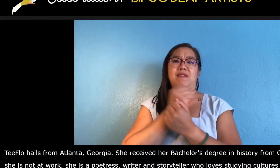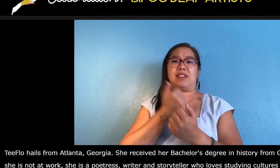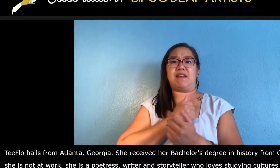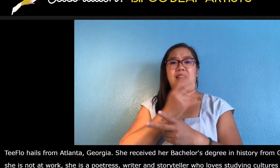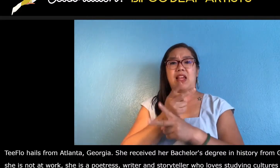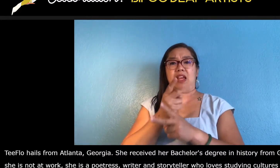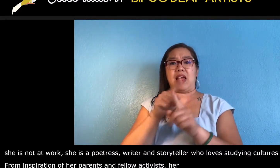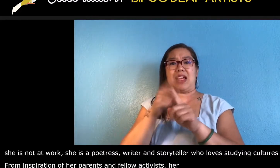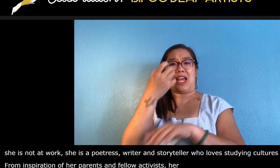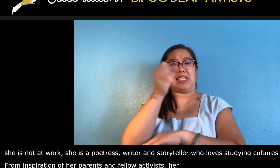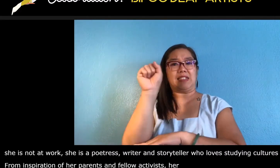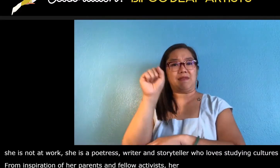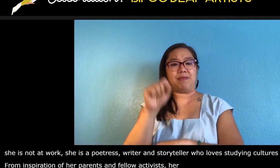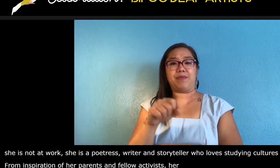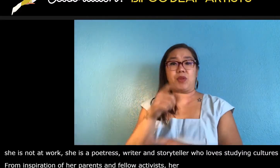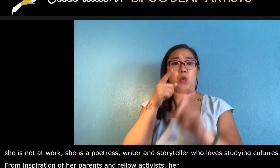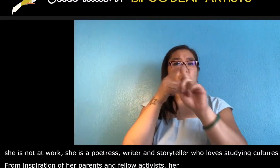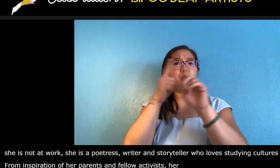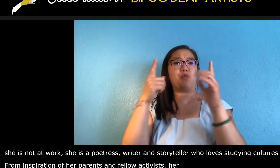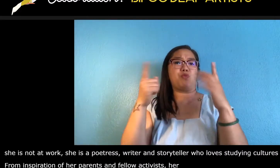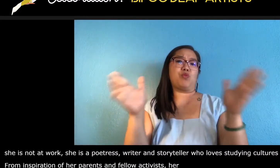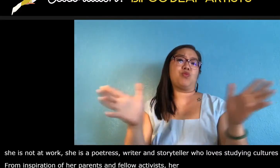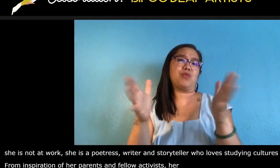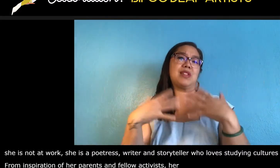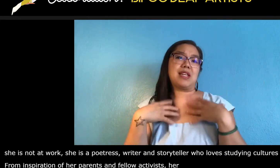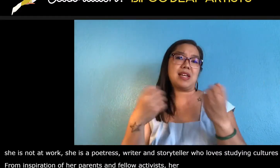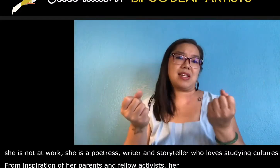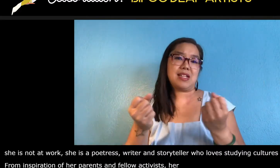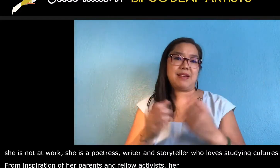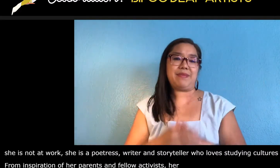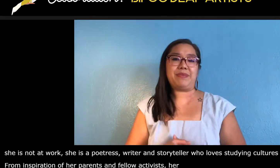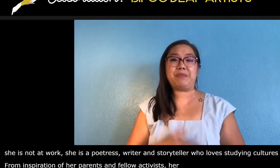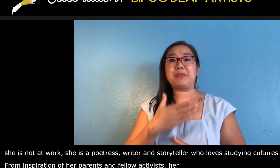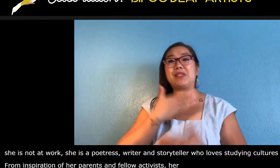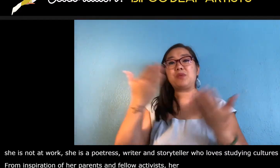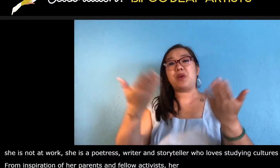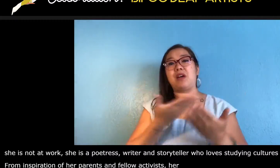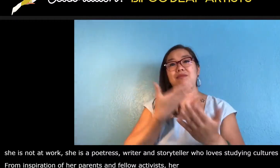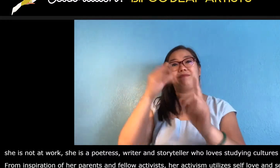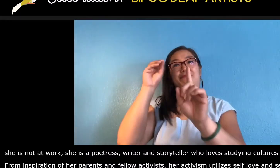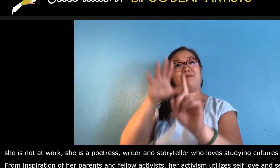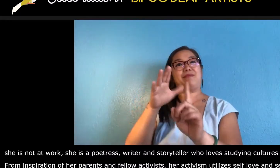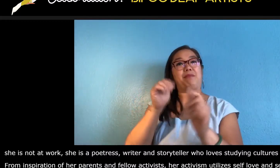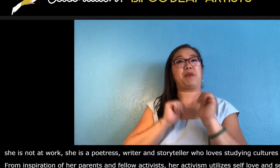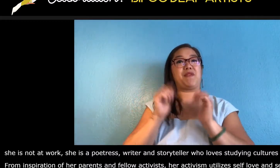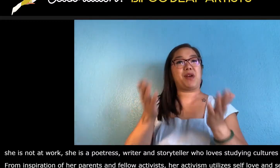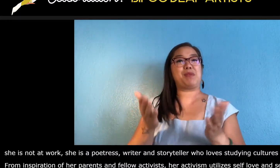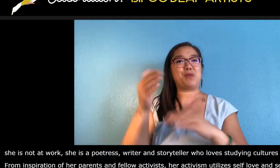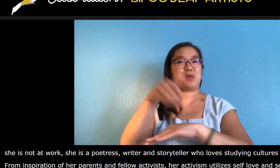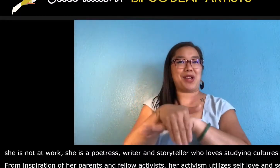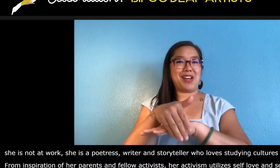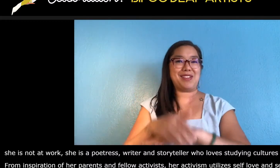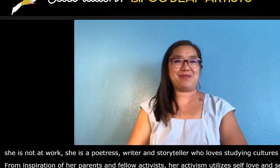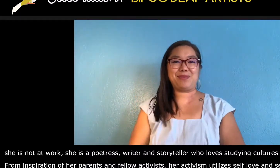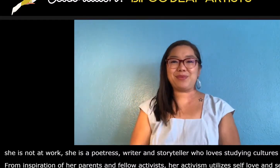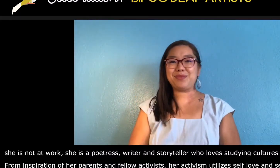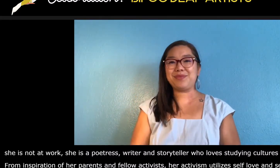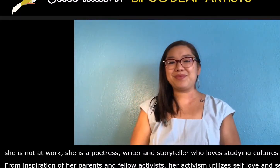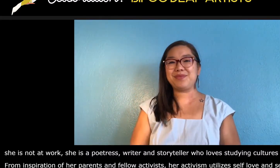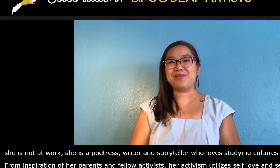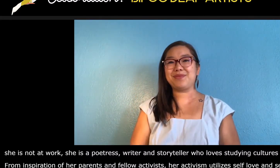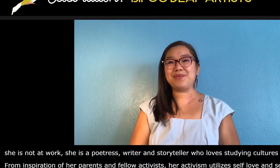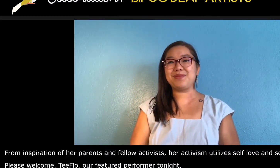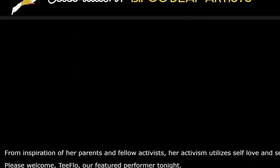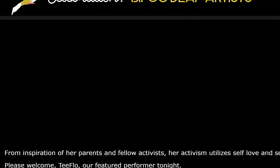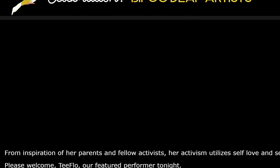her activism utilizes self-love and self-care towards healing. Please welcome TeeFlo, our featured performer tonight.